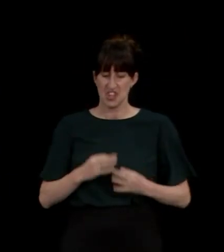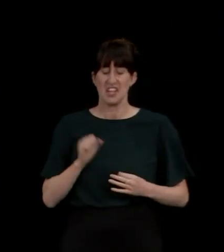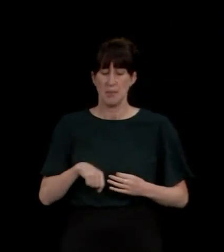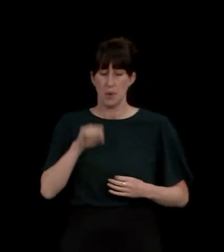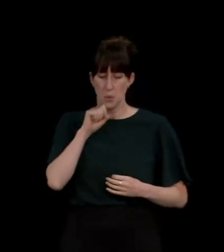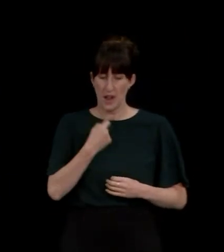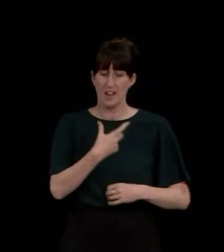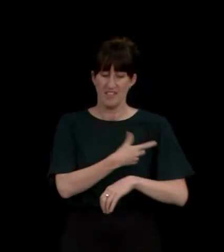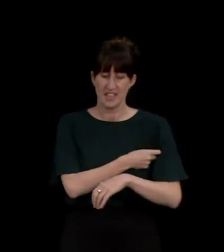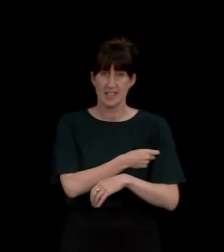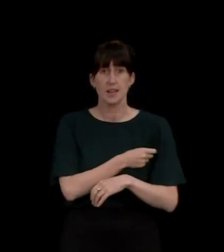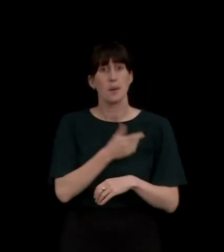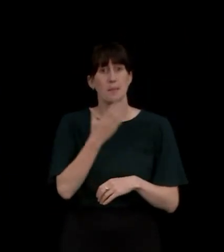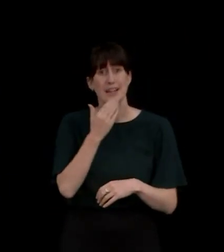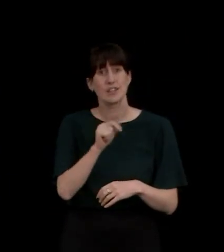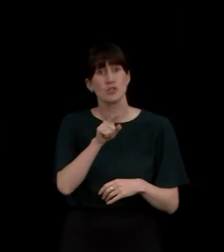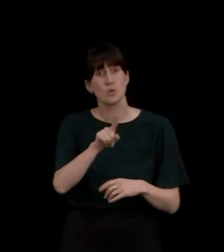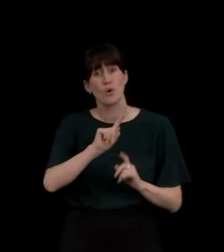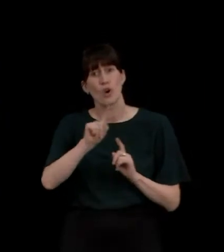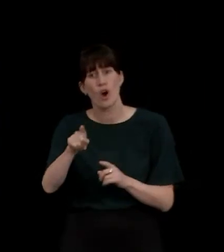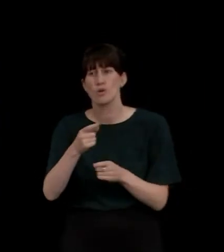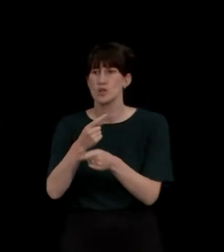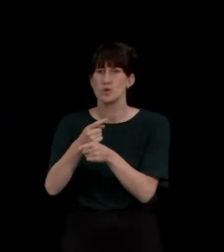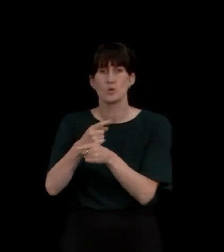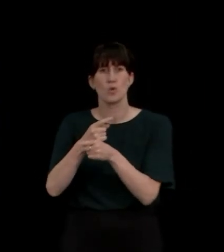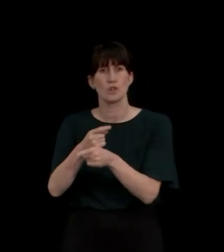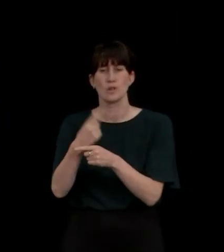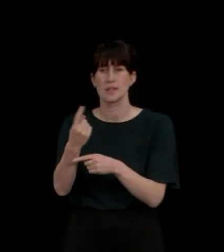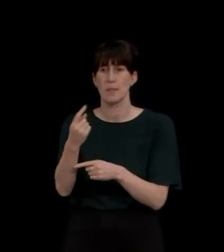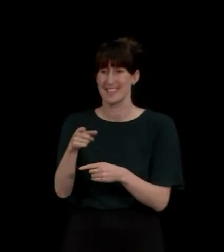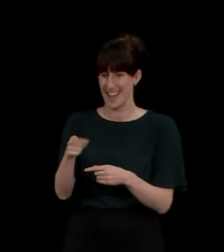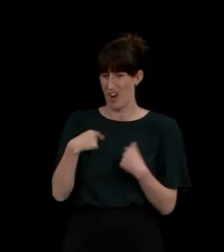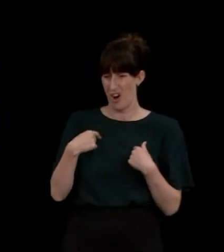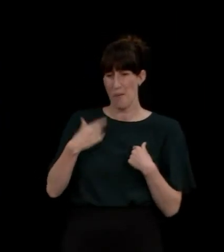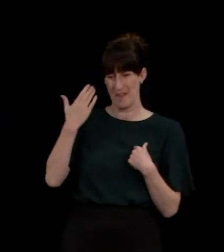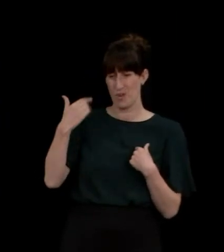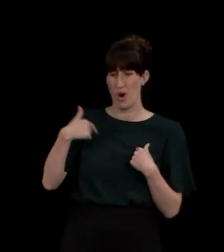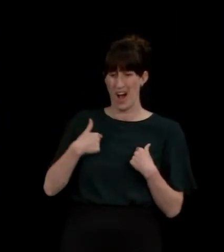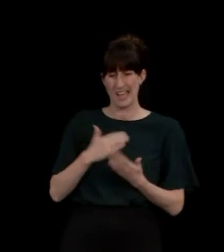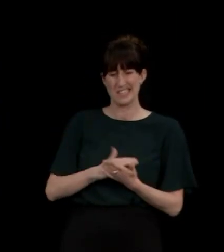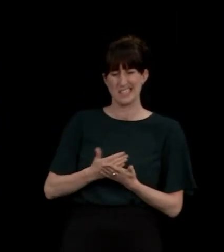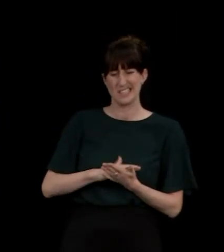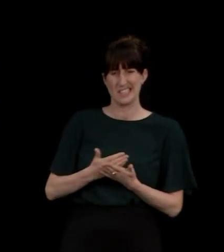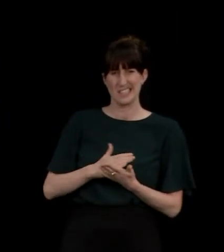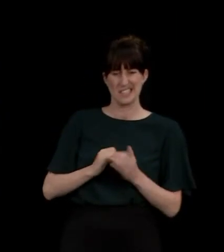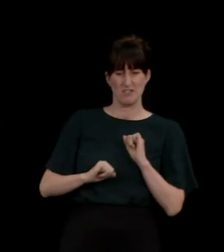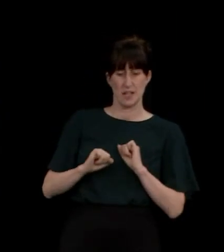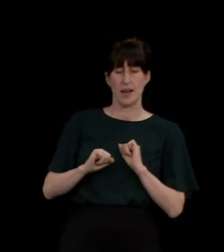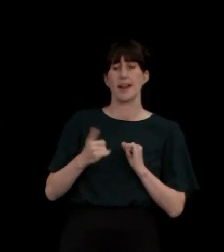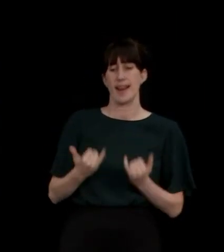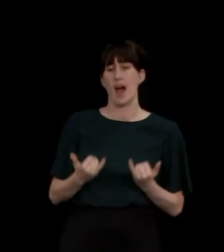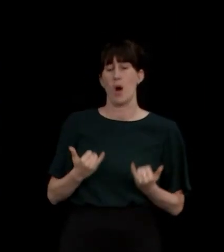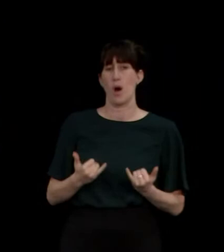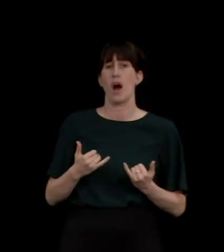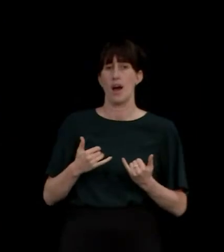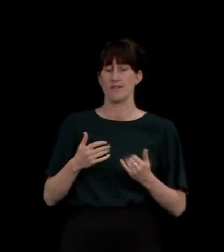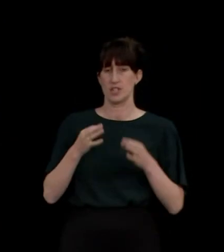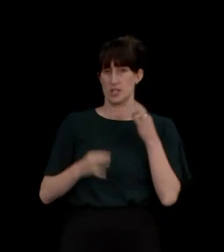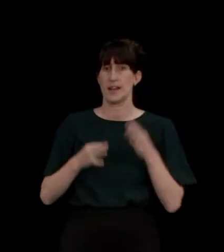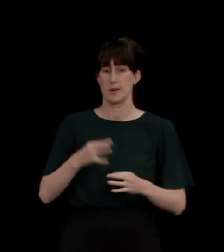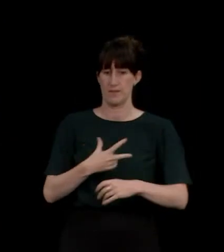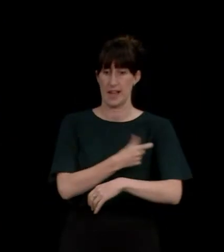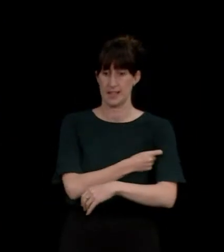else. It will make a really big difference to helping them make that decision. We're at the hard end now. Those who took